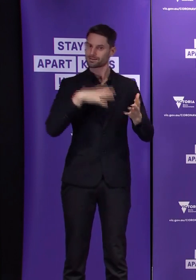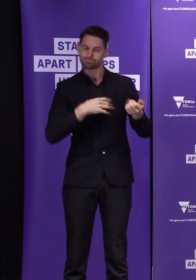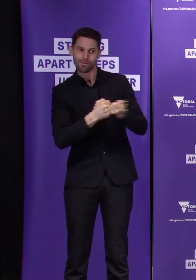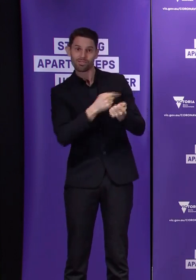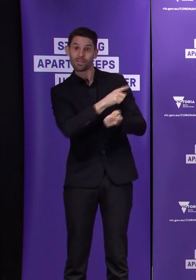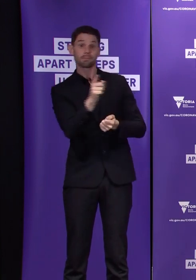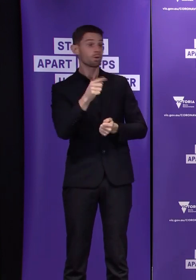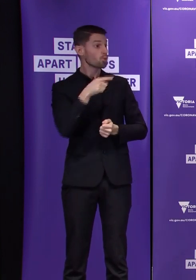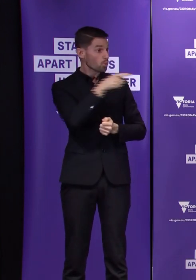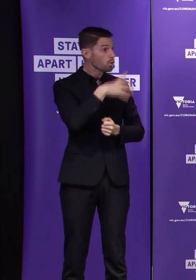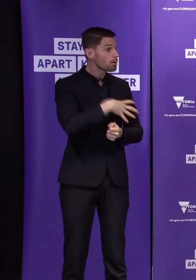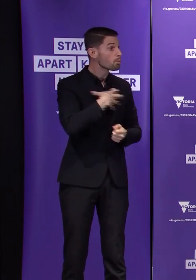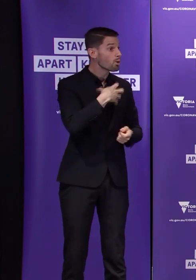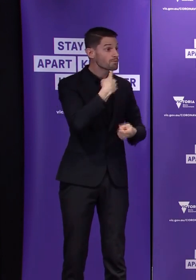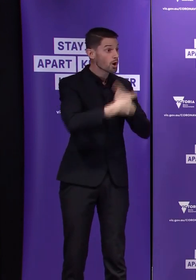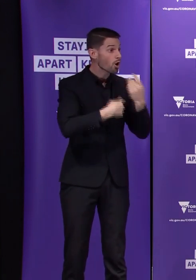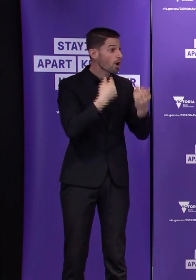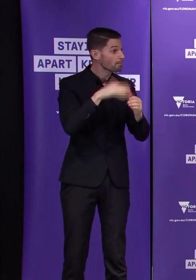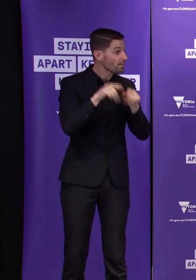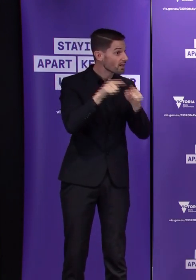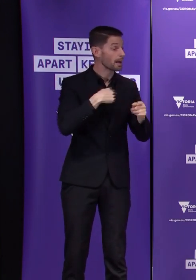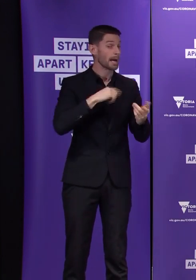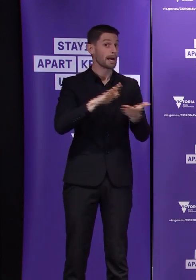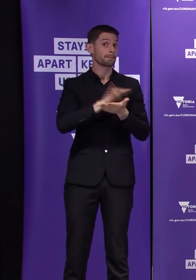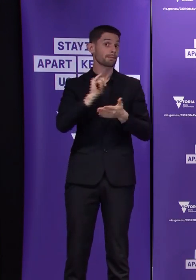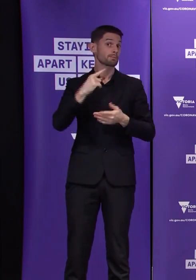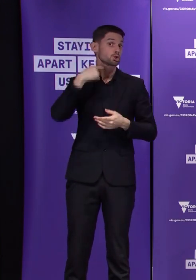but if I can make that a feature of tomorrow or Wednesday, I will.